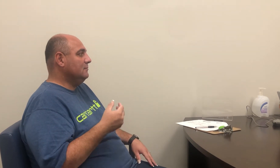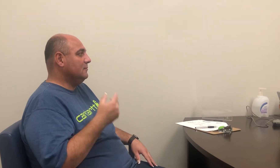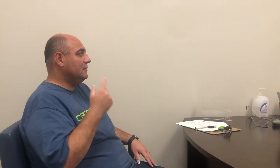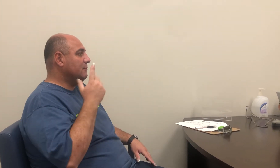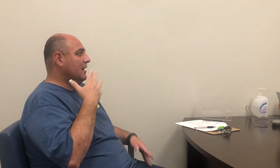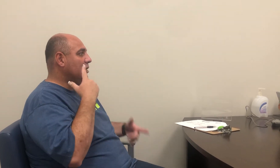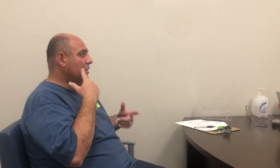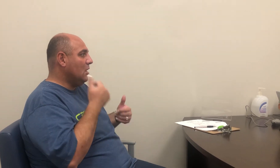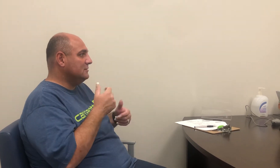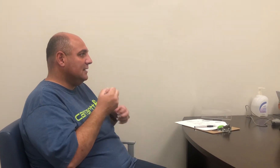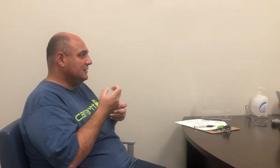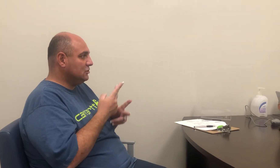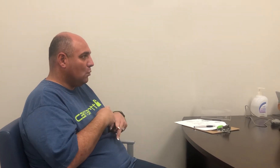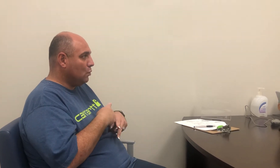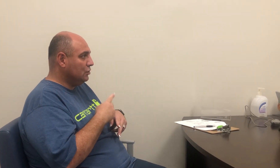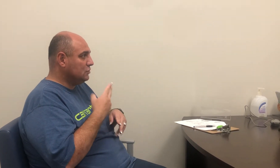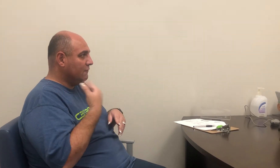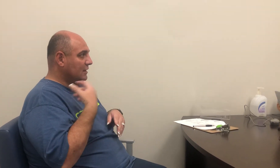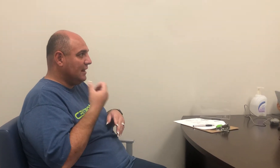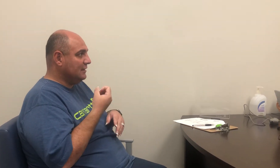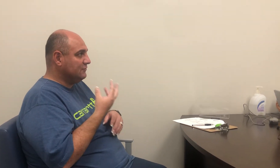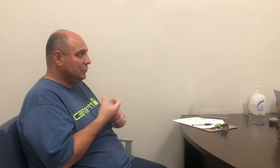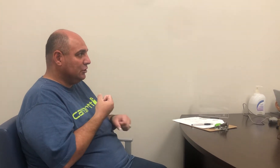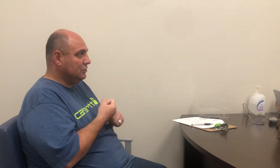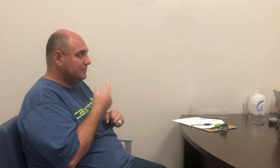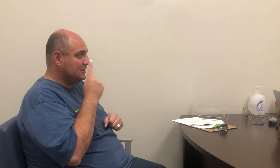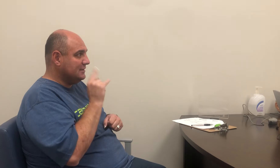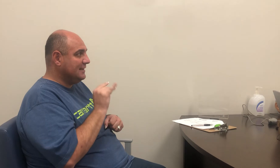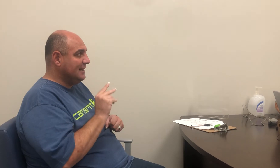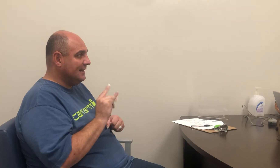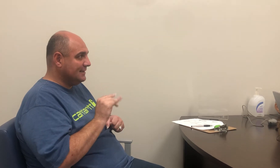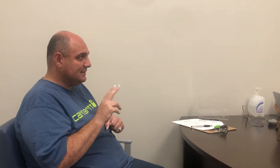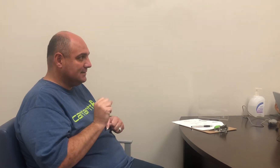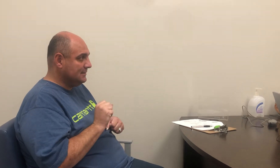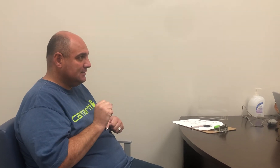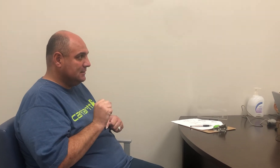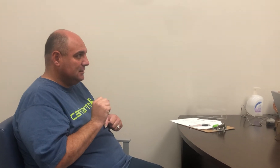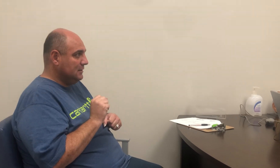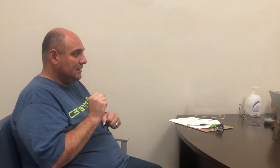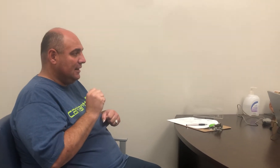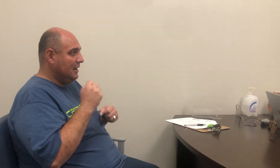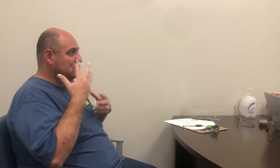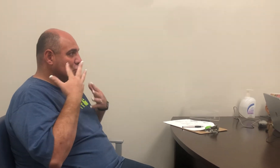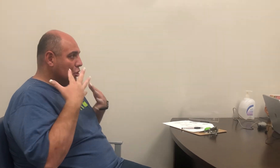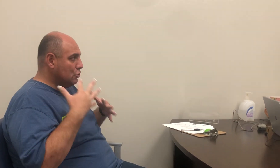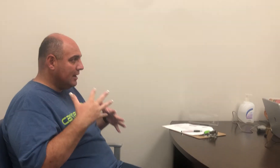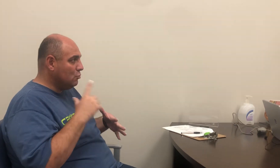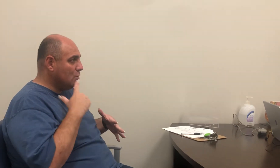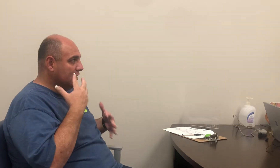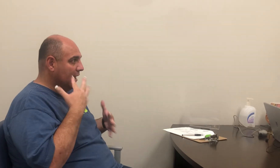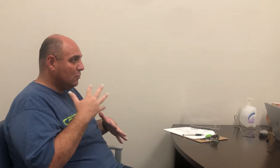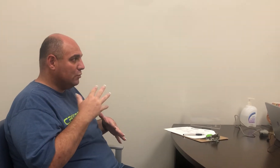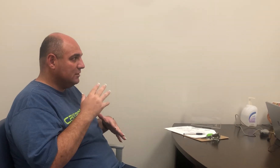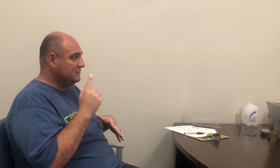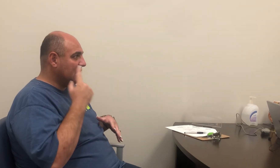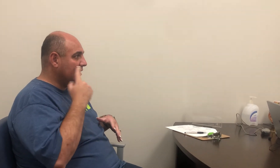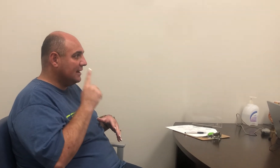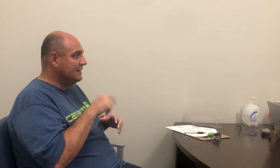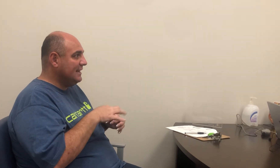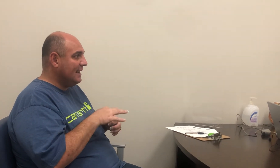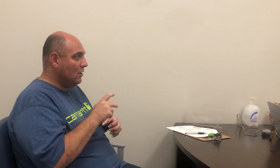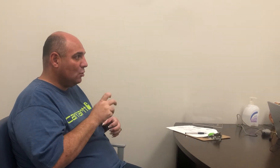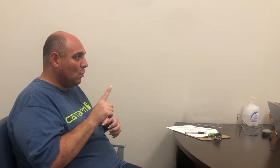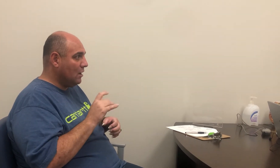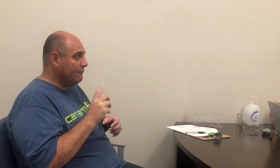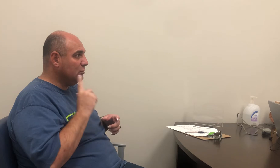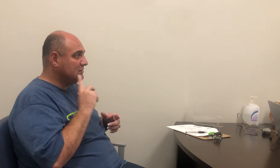And my hearing loss that has got worse over the last few years because of tinnitus. Mm-hmm. And it started ringing really loud, but it sounded like a